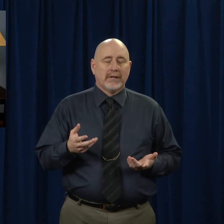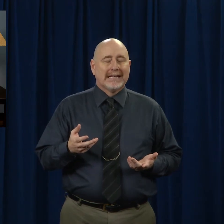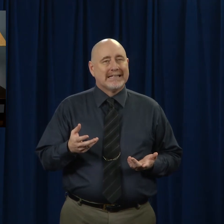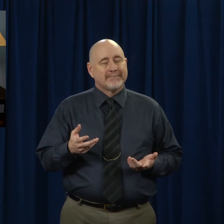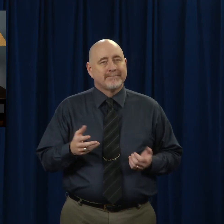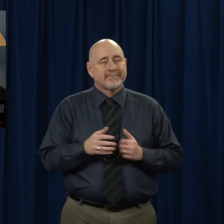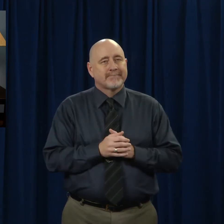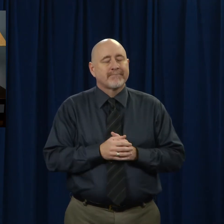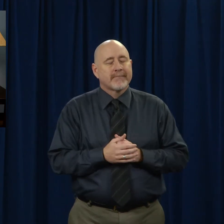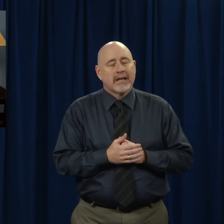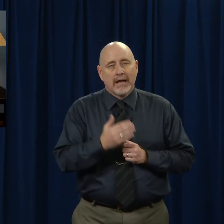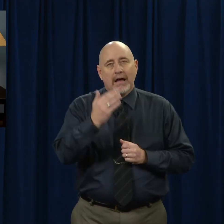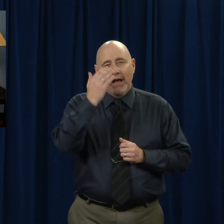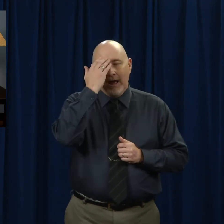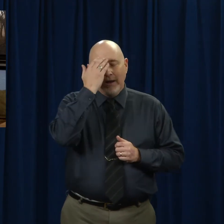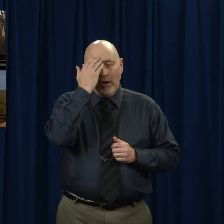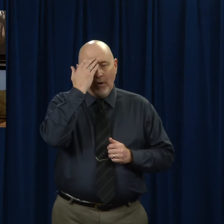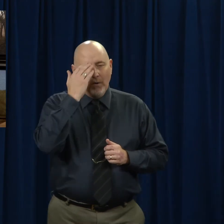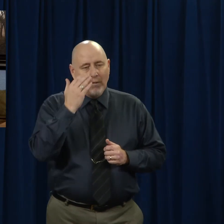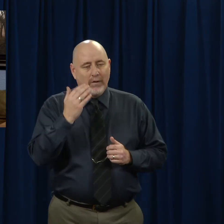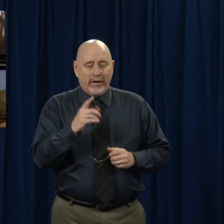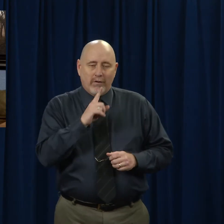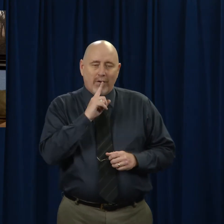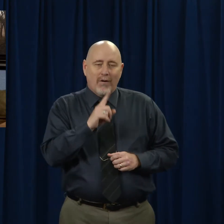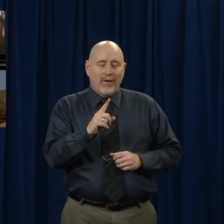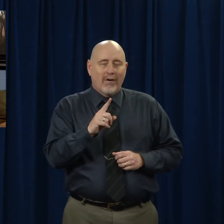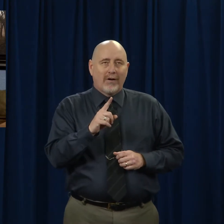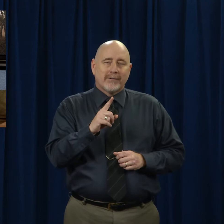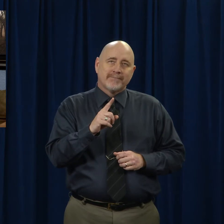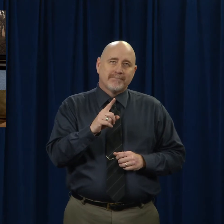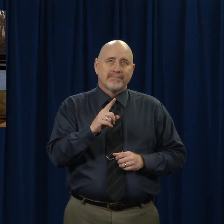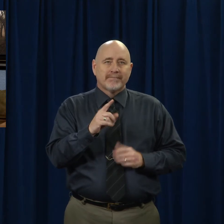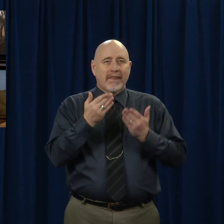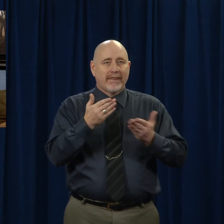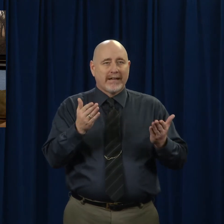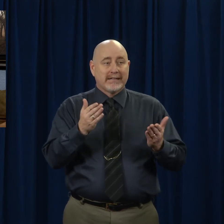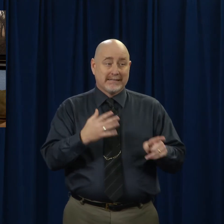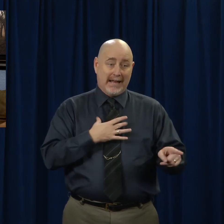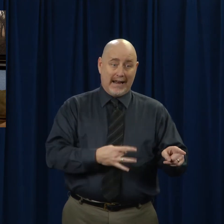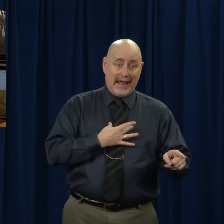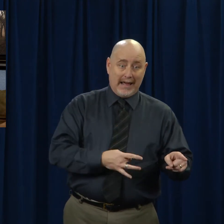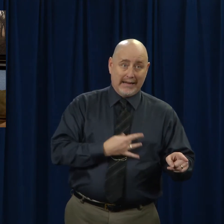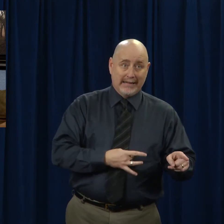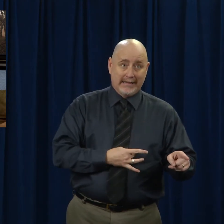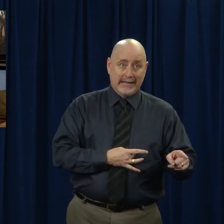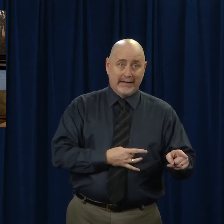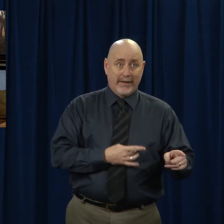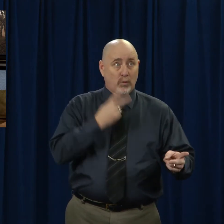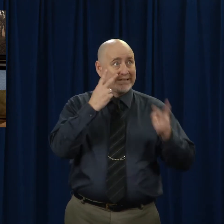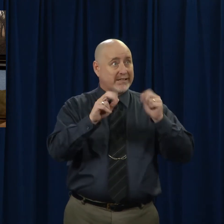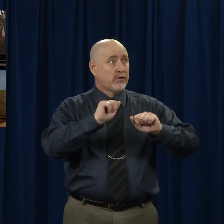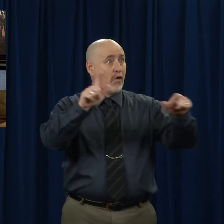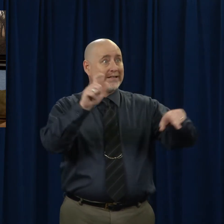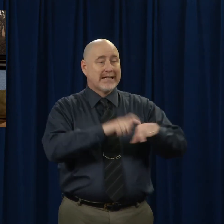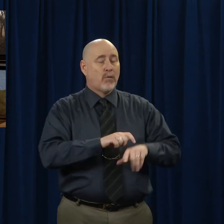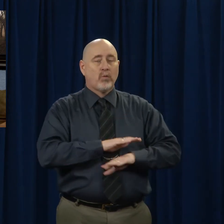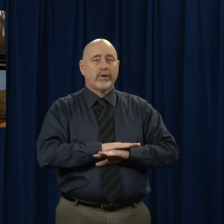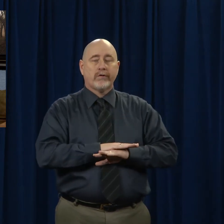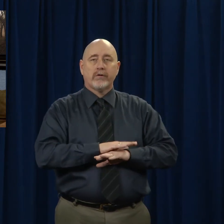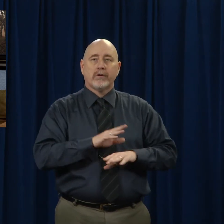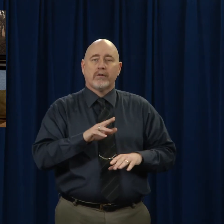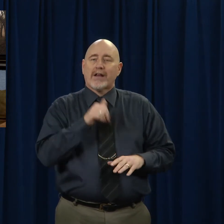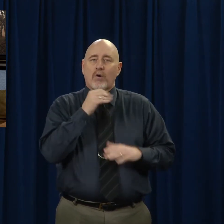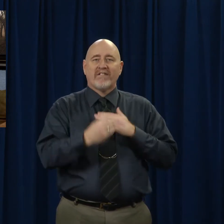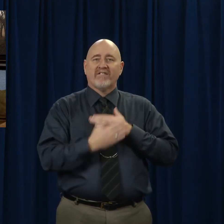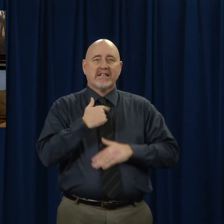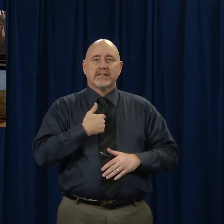You know, I know that there are things that we may like that we see so much of that they just no